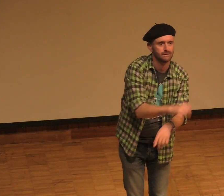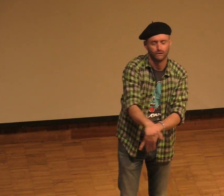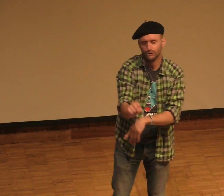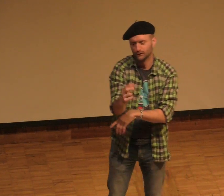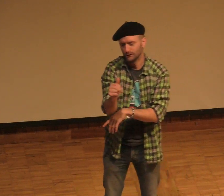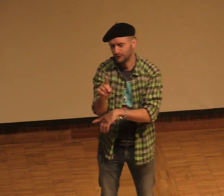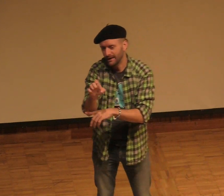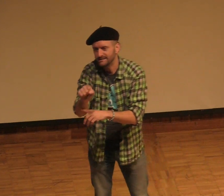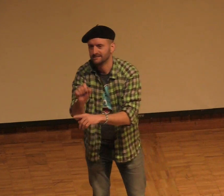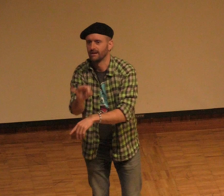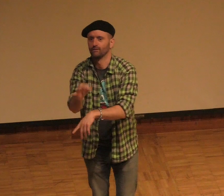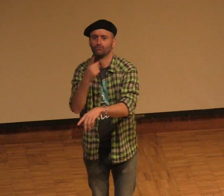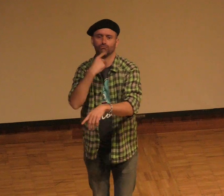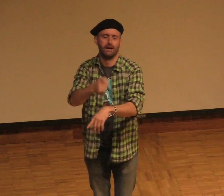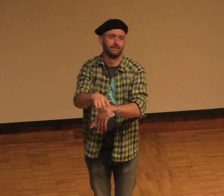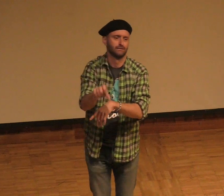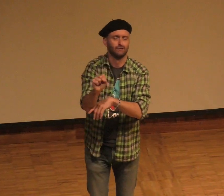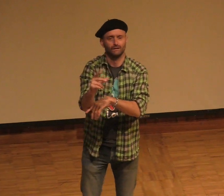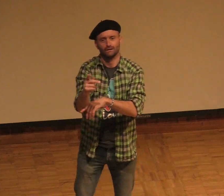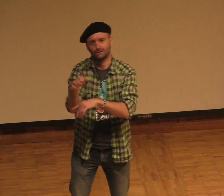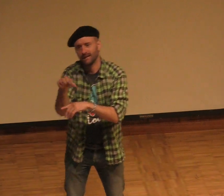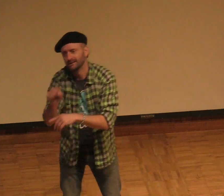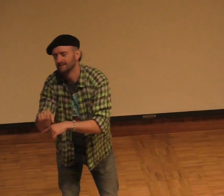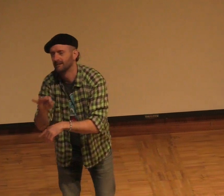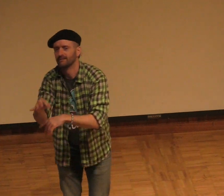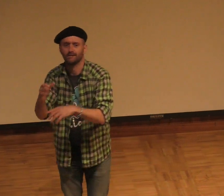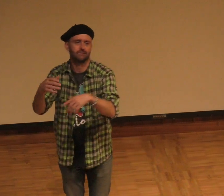shades from orange to bright red to